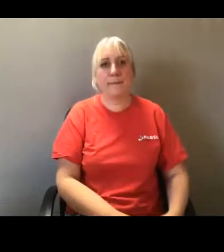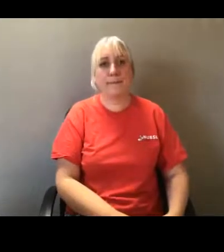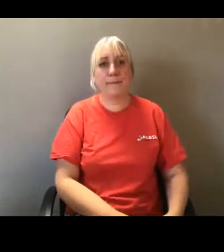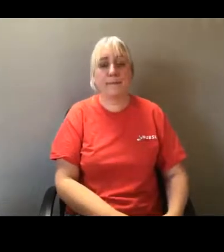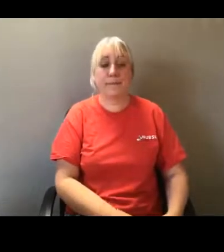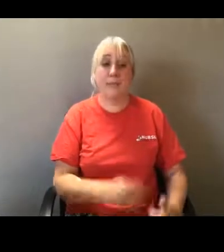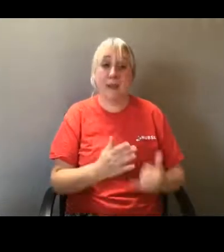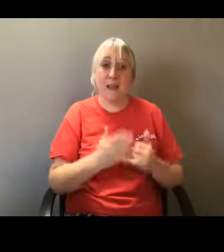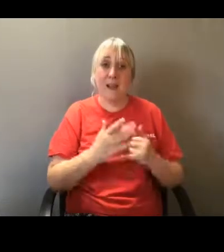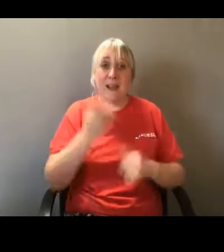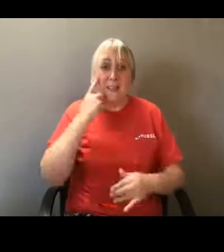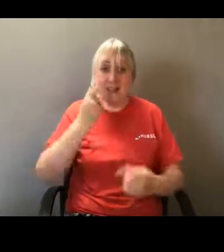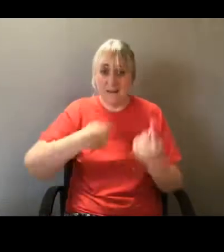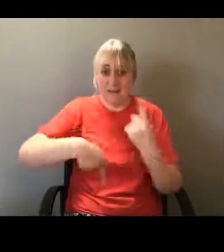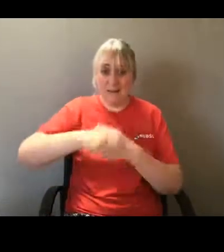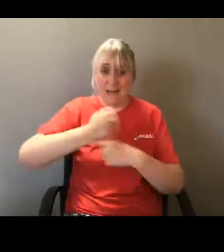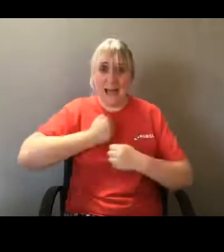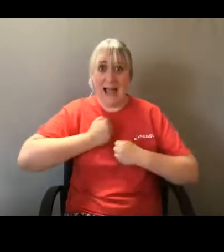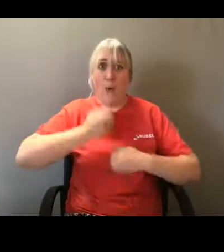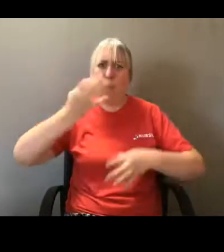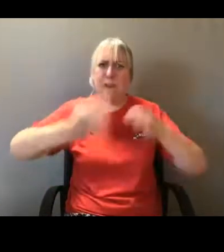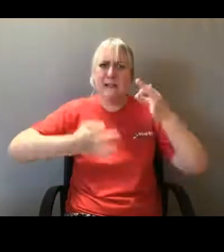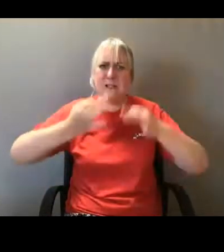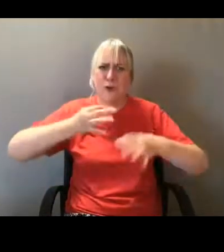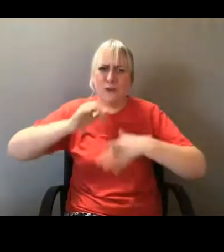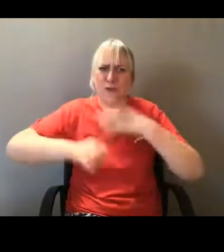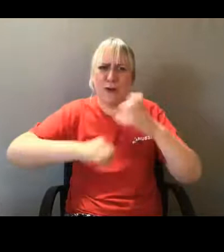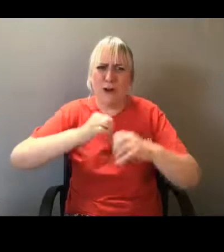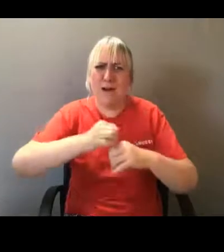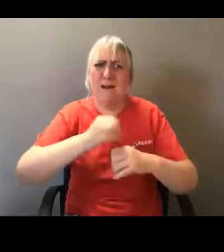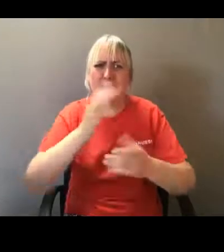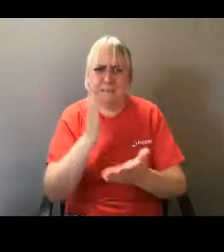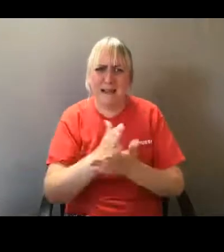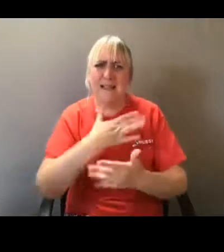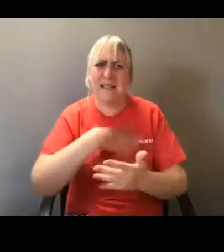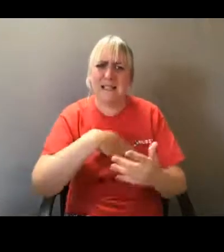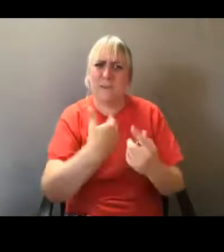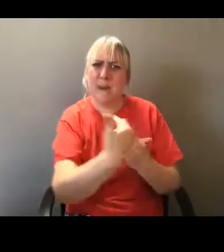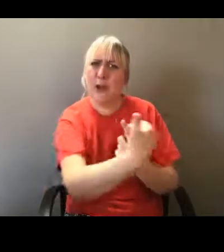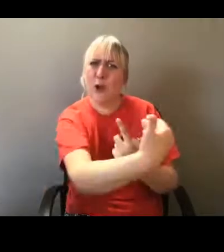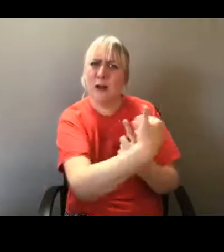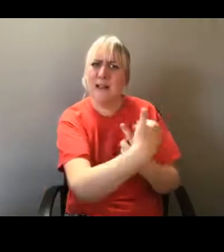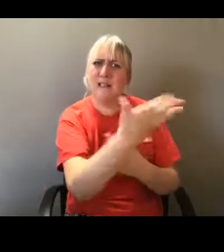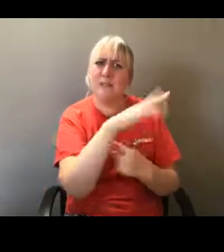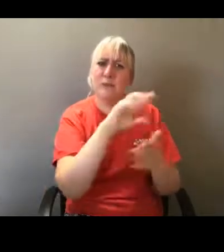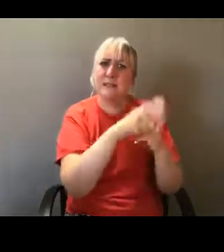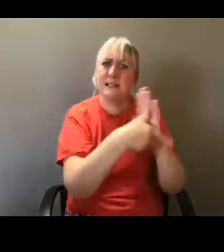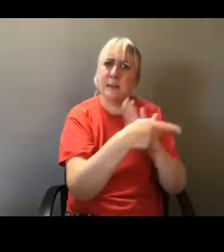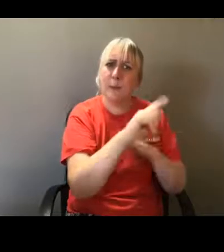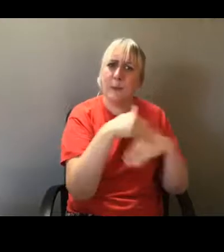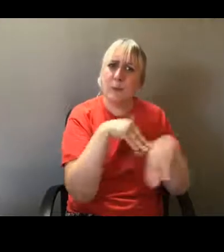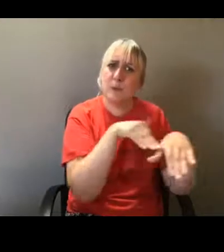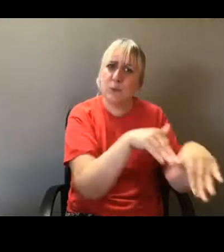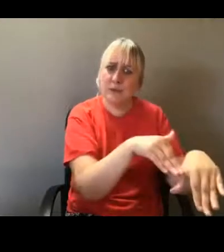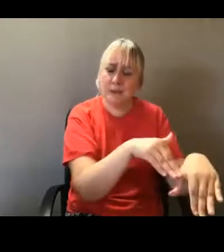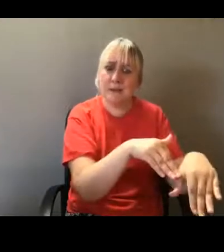Lastly, I think we want our political struggles to be acknowledged and supported by the disabled people's movement. I'm talking particularly about the politics of